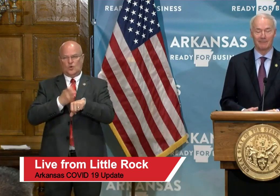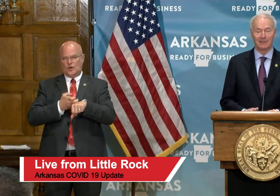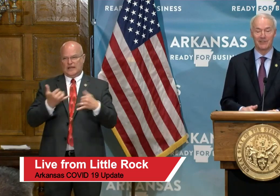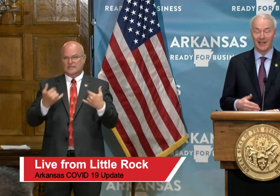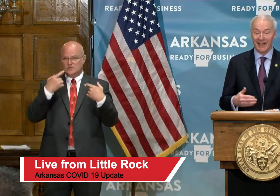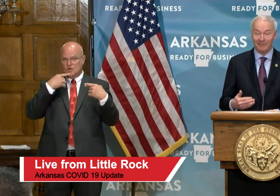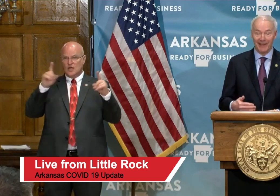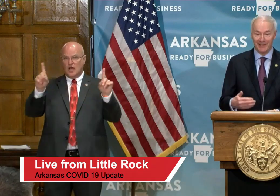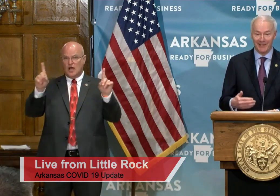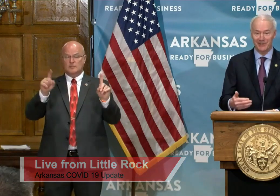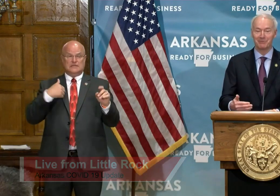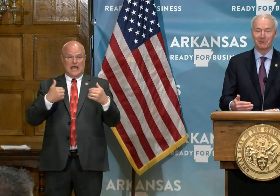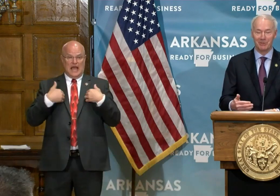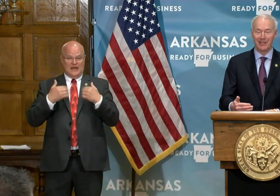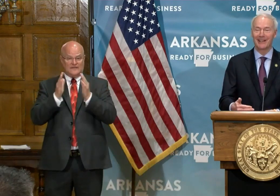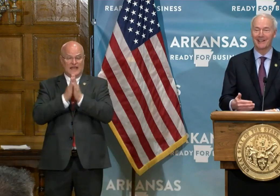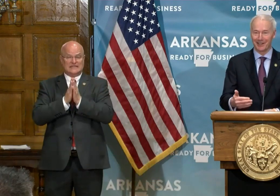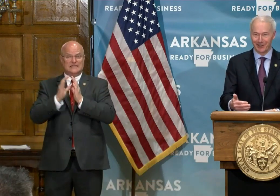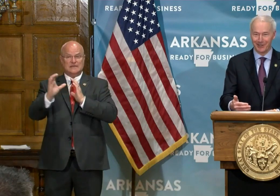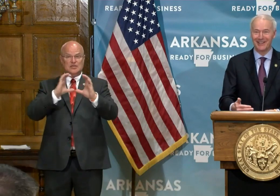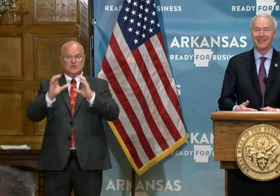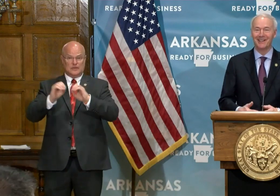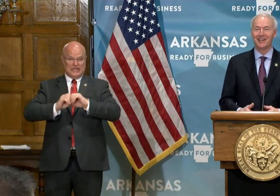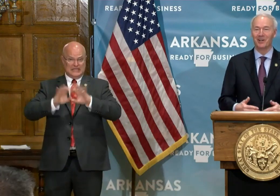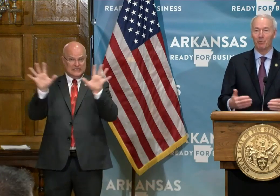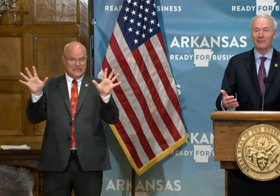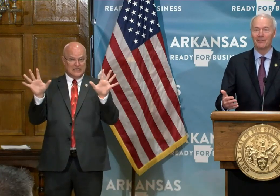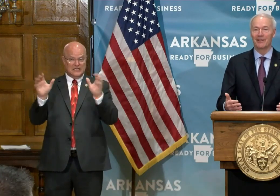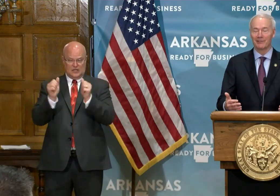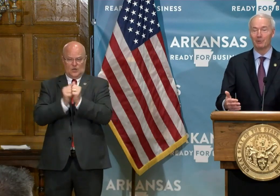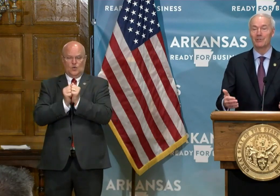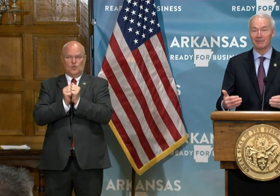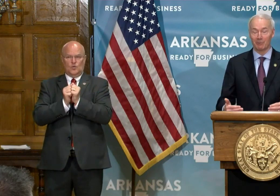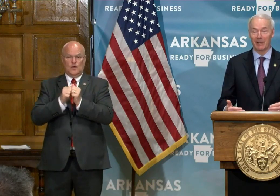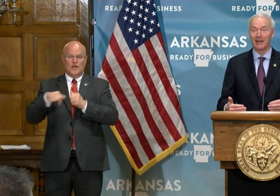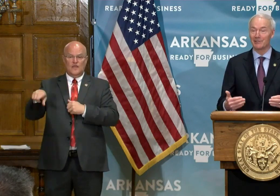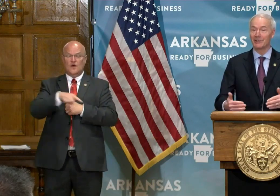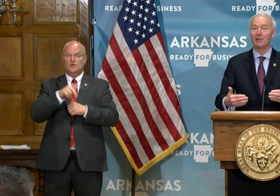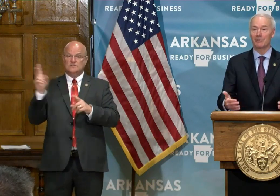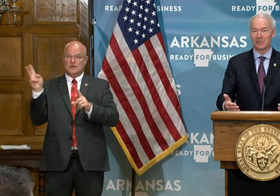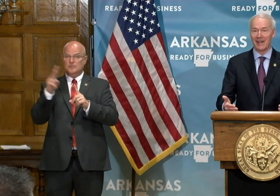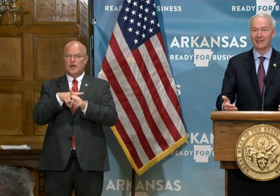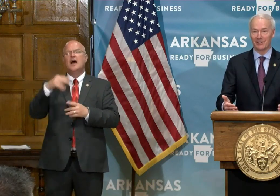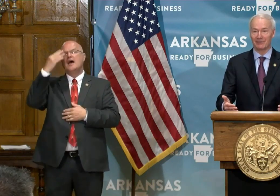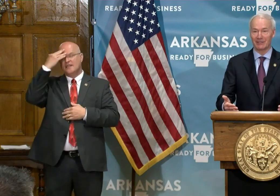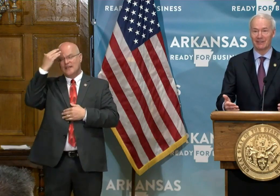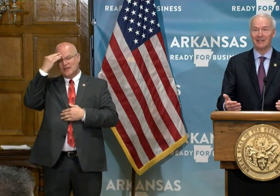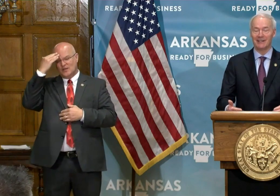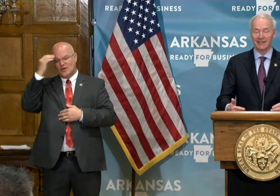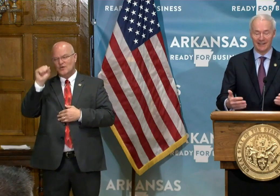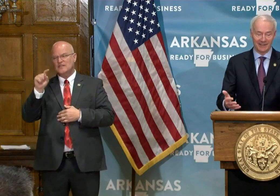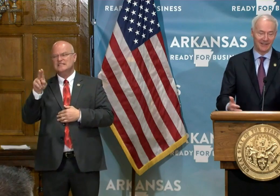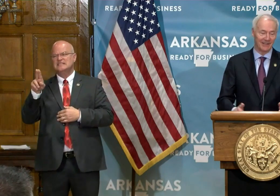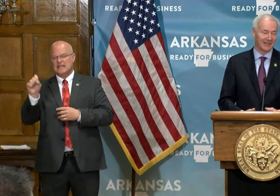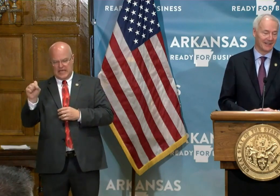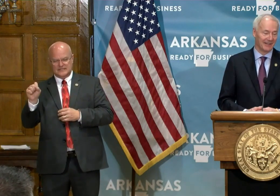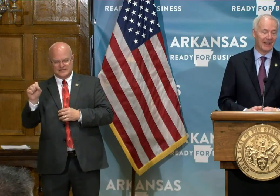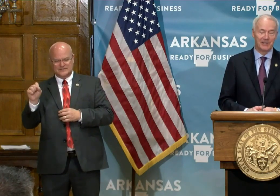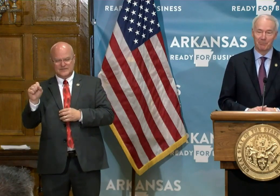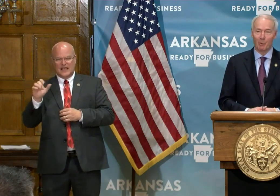hard to accomplish. I have asked them to communicate clearly with those that have applied so they know the status of it.